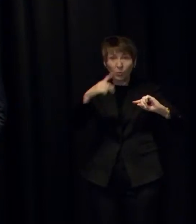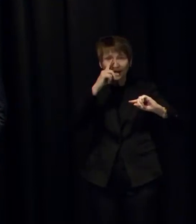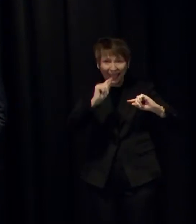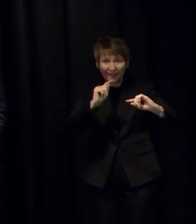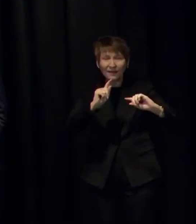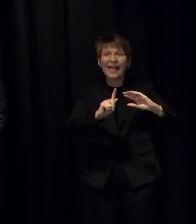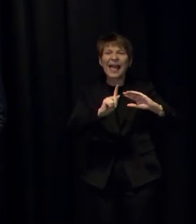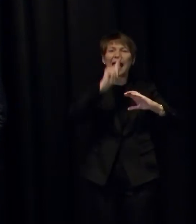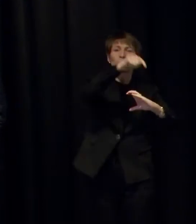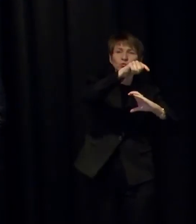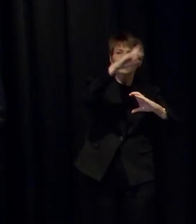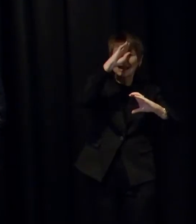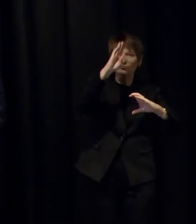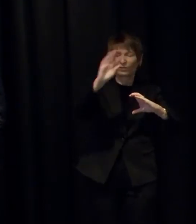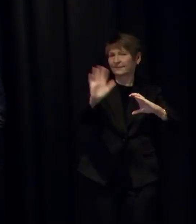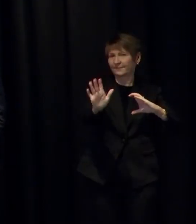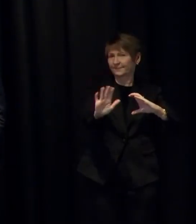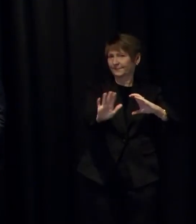meaningful. They're not